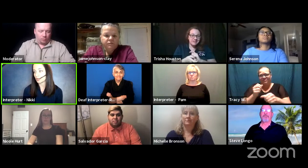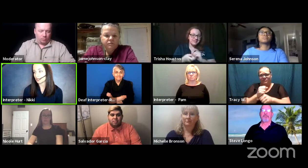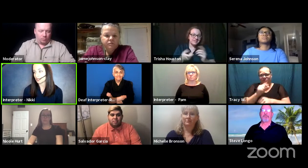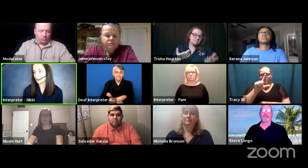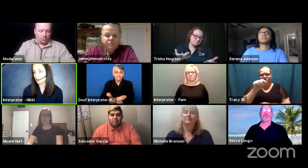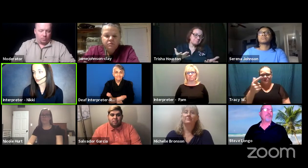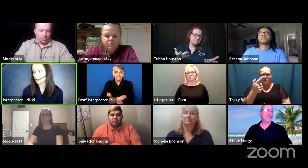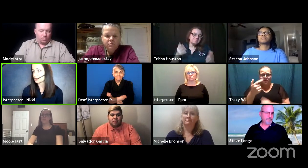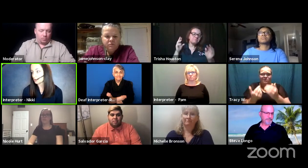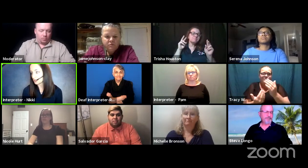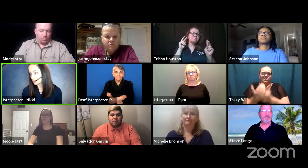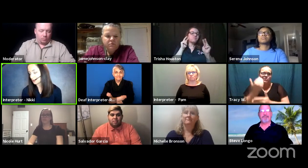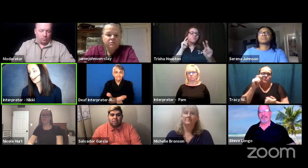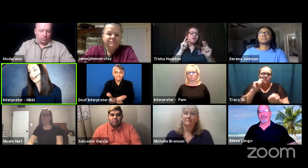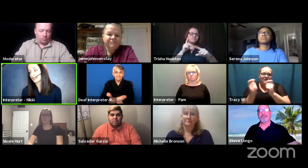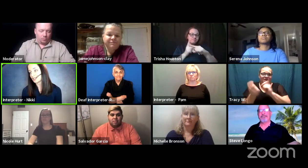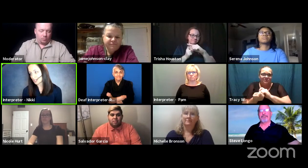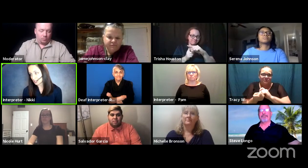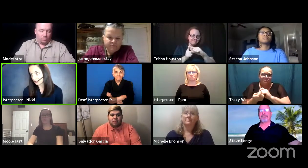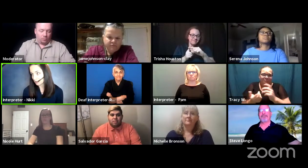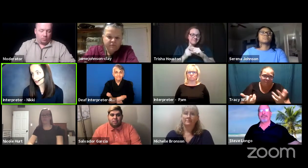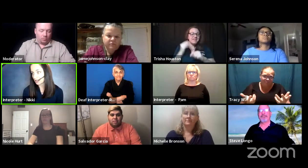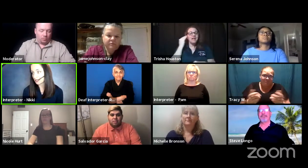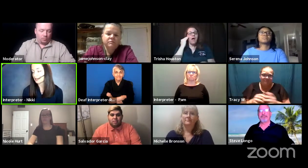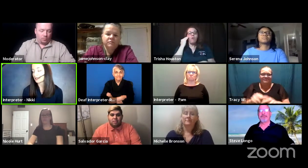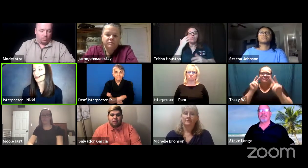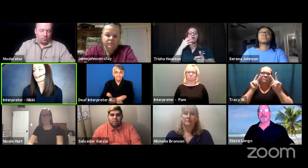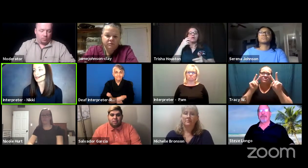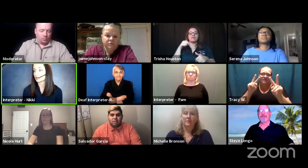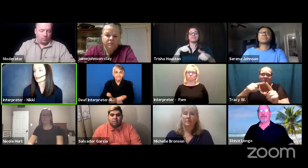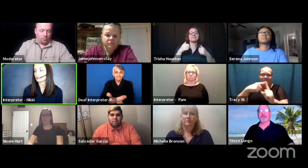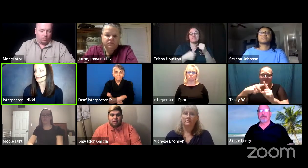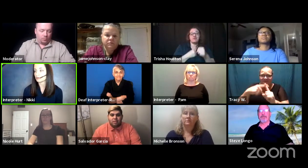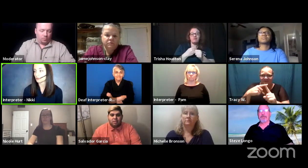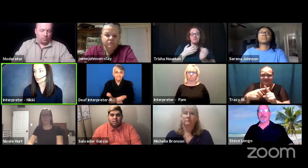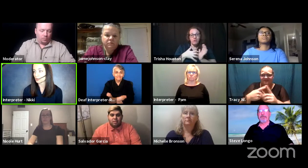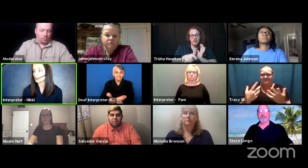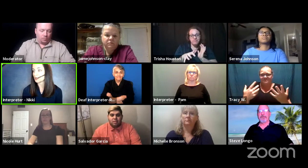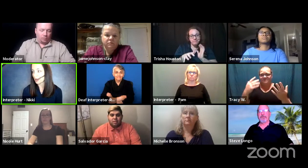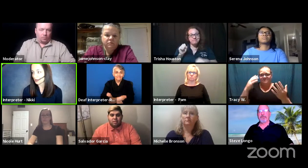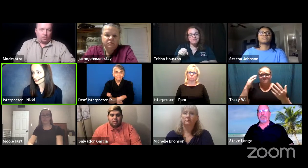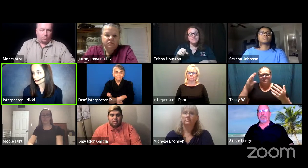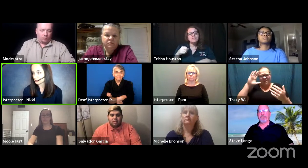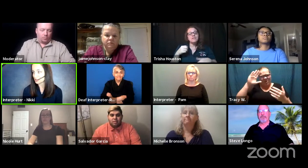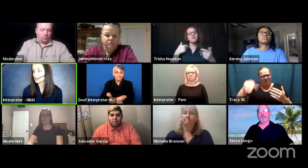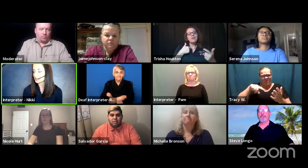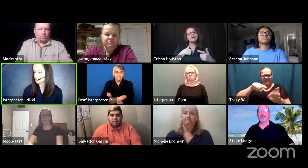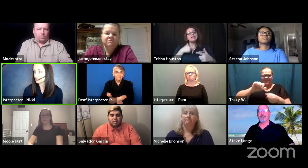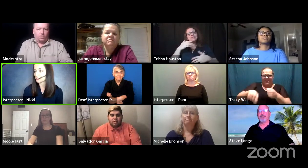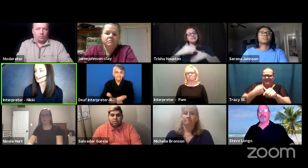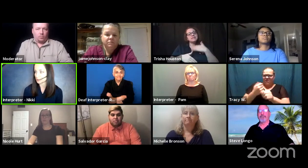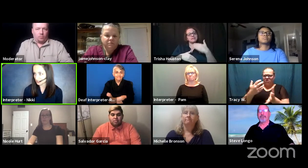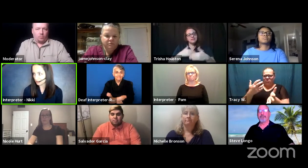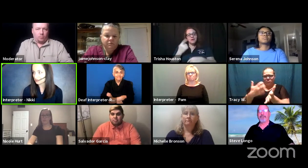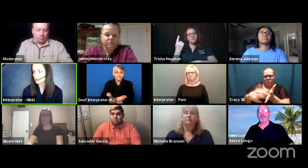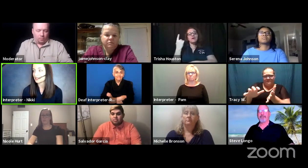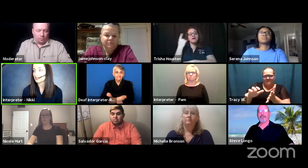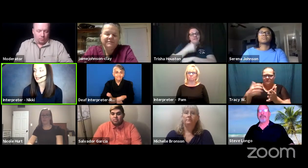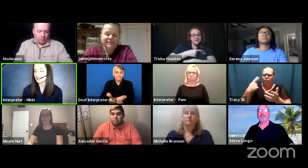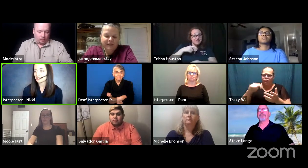We look forward to 2021 and the changes it may bring. We look forward to the positive changes. This year has been tough,